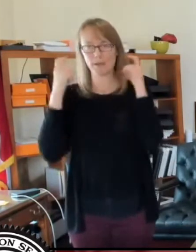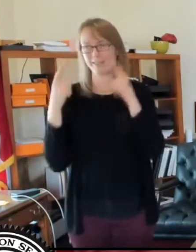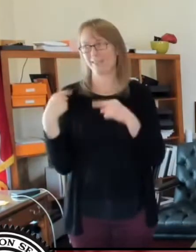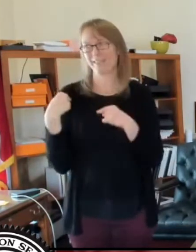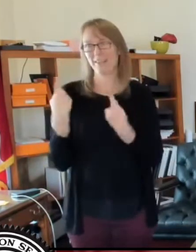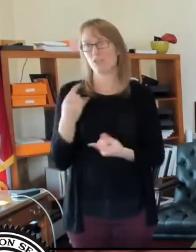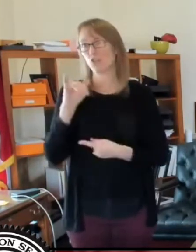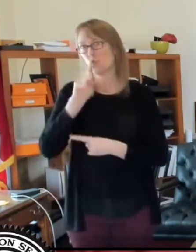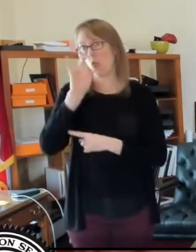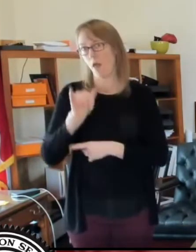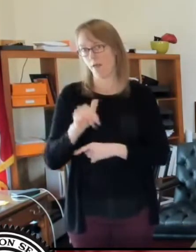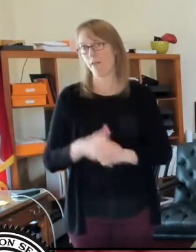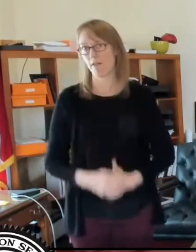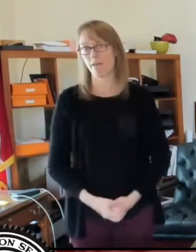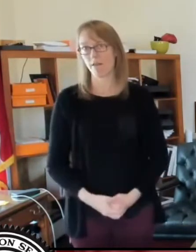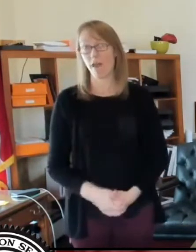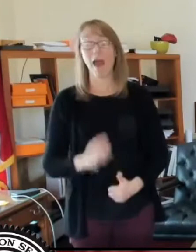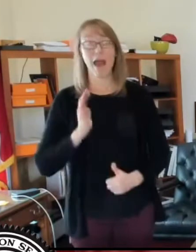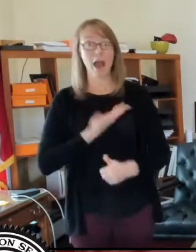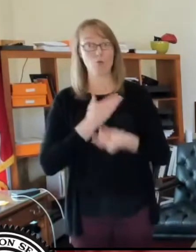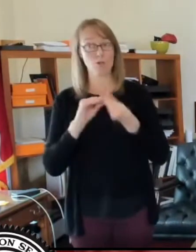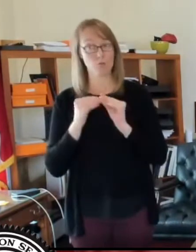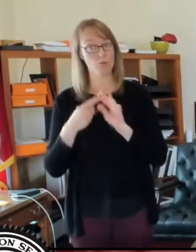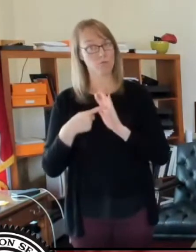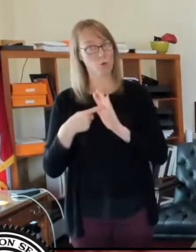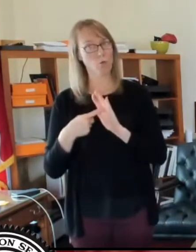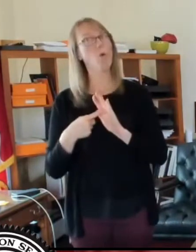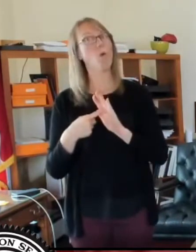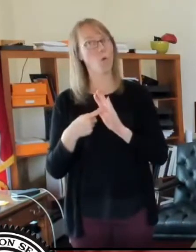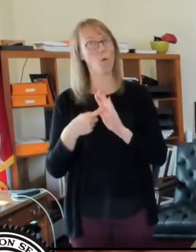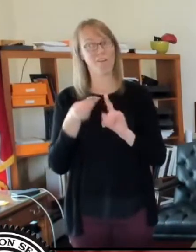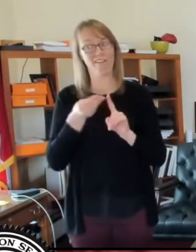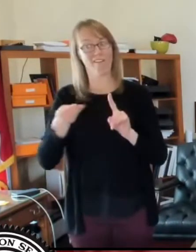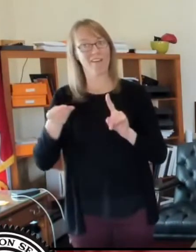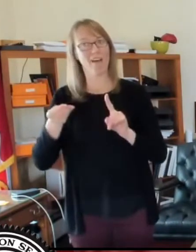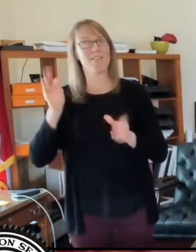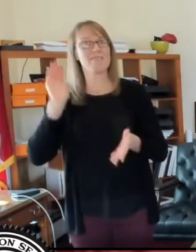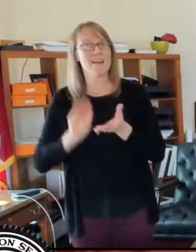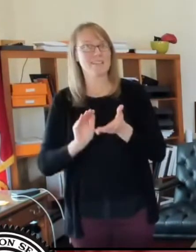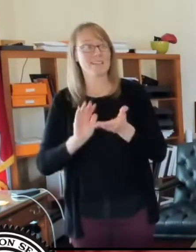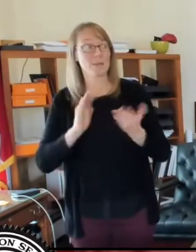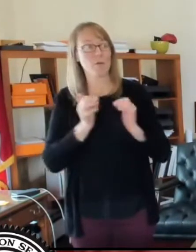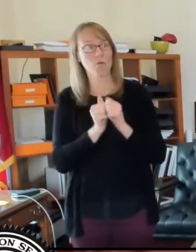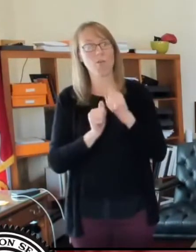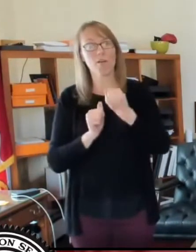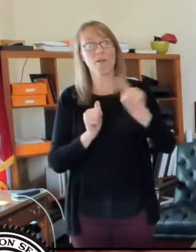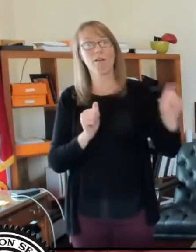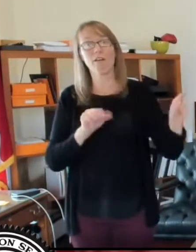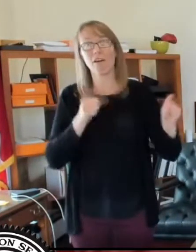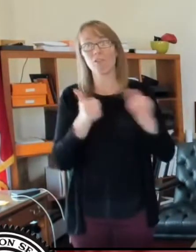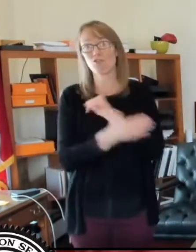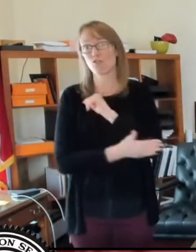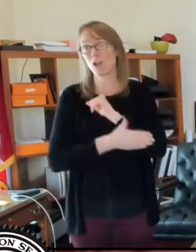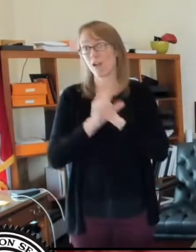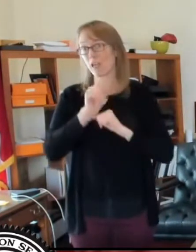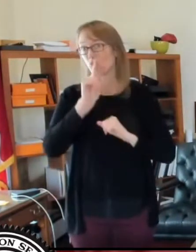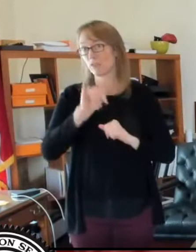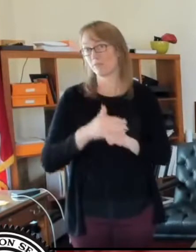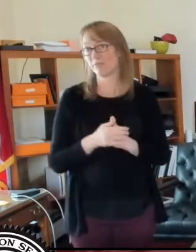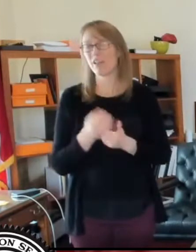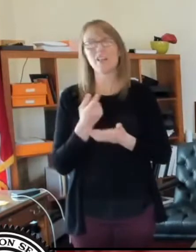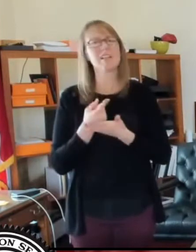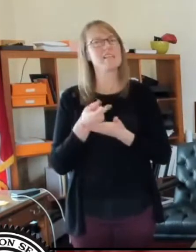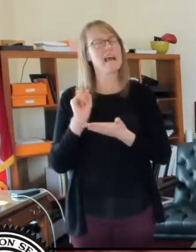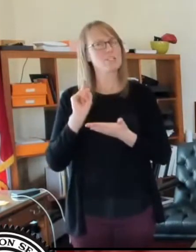reflected better because we've had that mask mandate. Last week before last, I think it